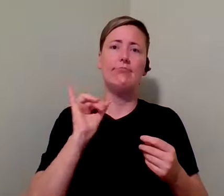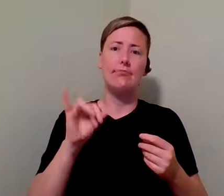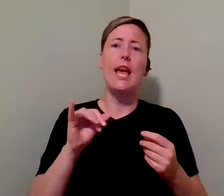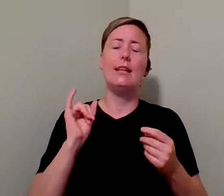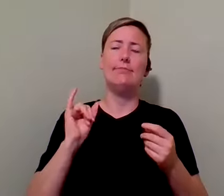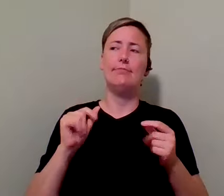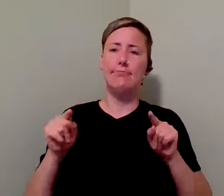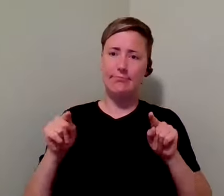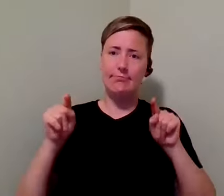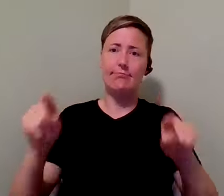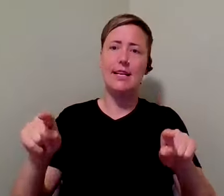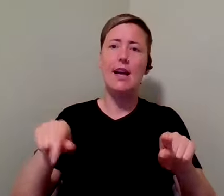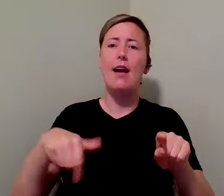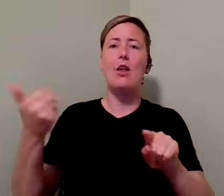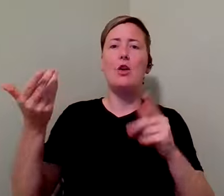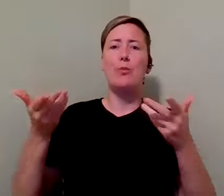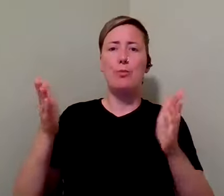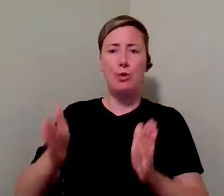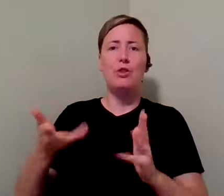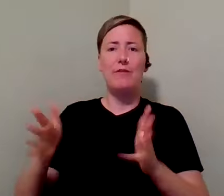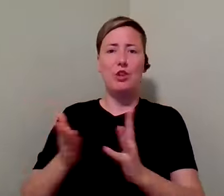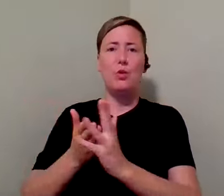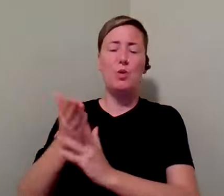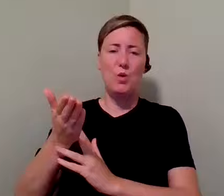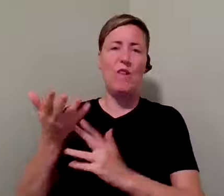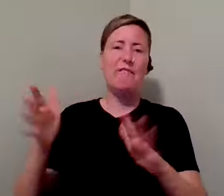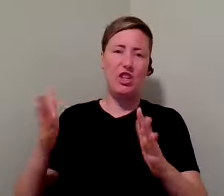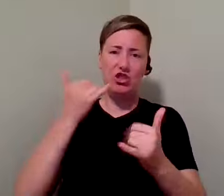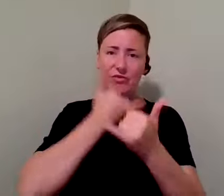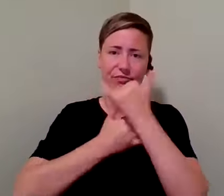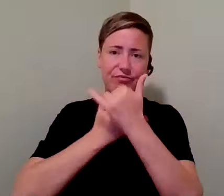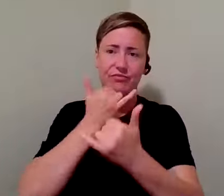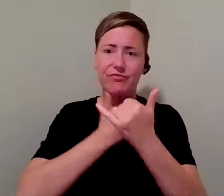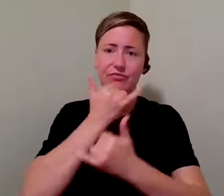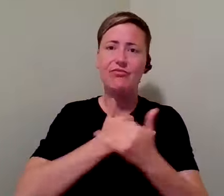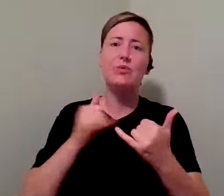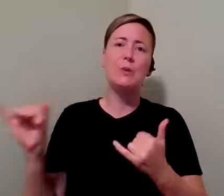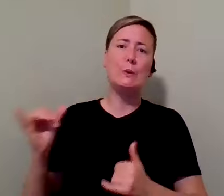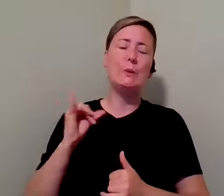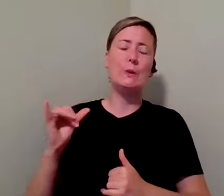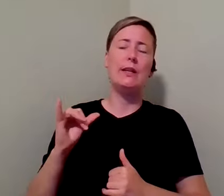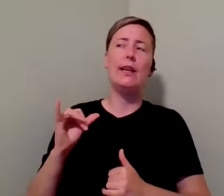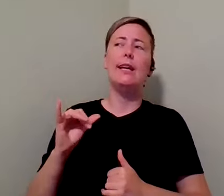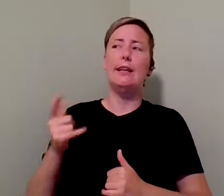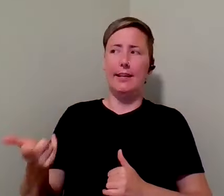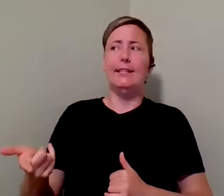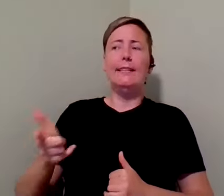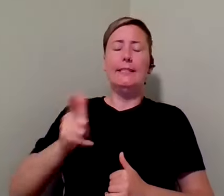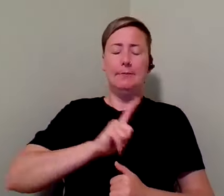I had been and had done what I had done. And then I was able to share my stuff with him. And he said, you're done. I said, now what?